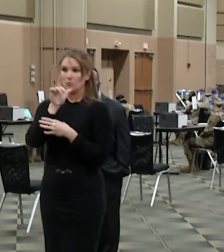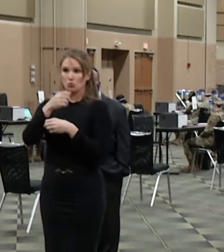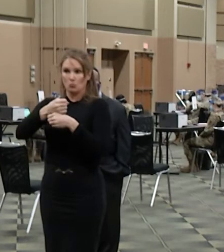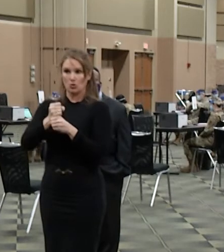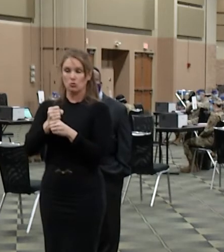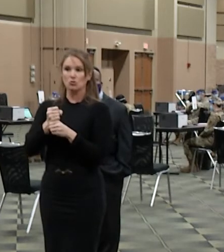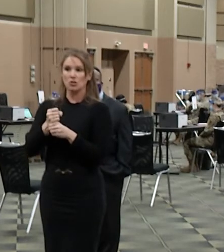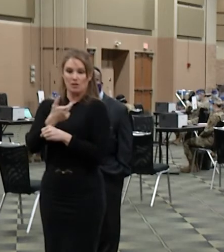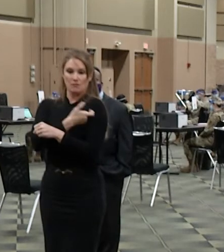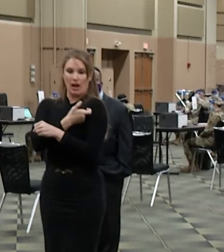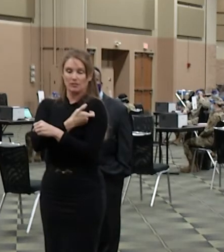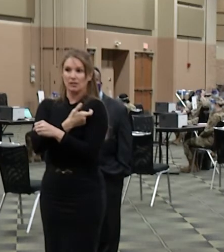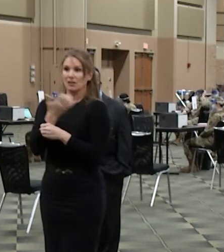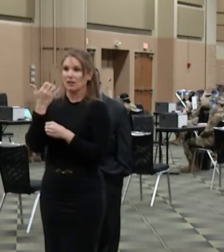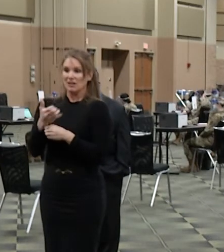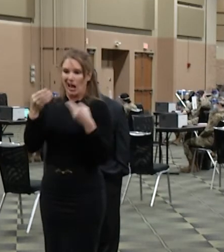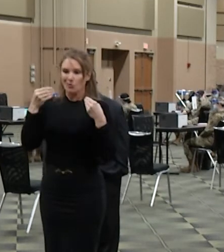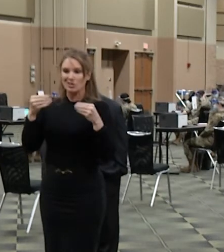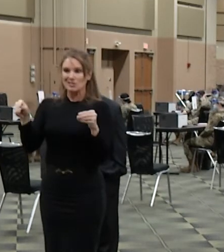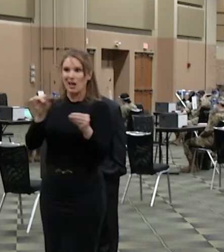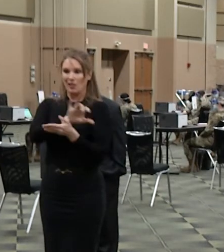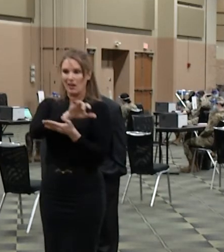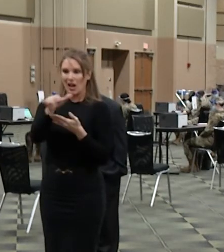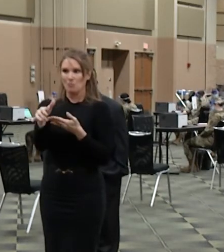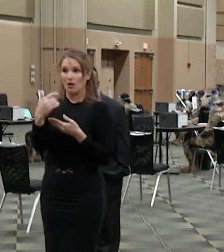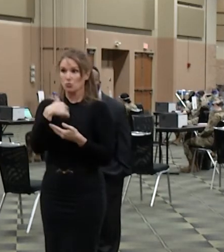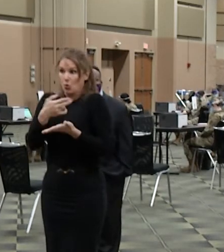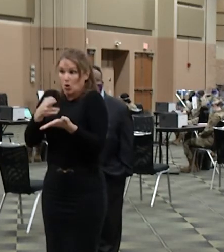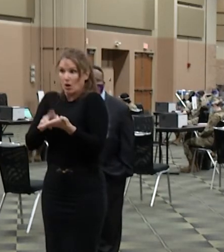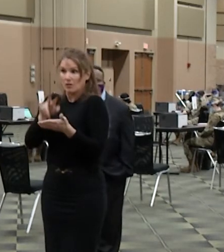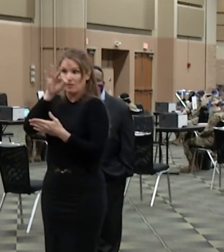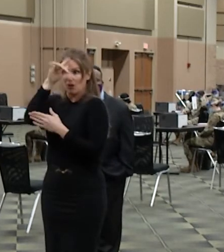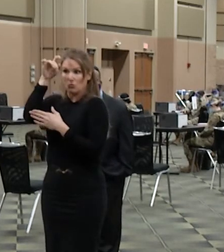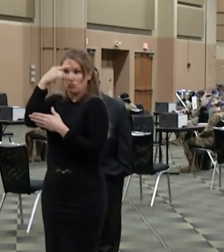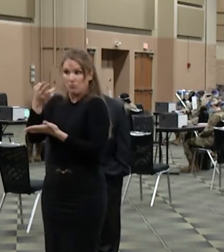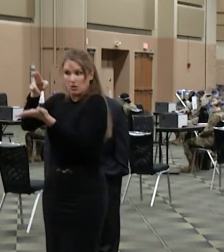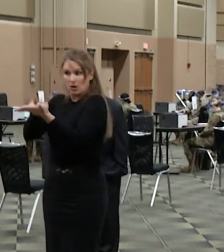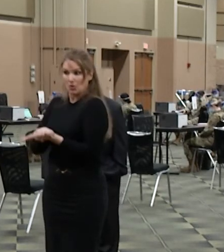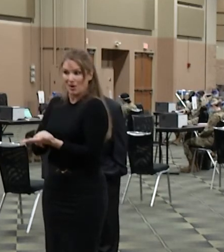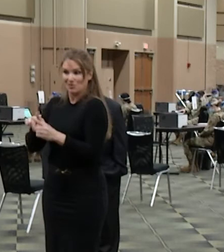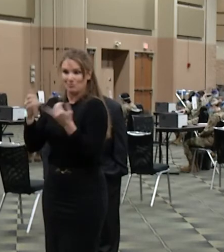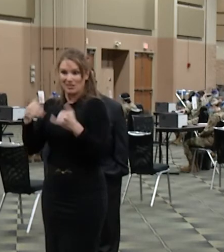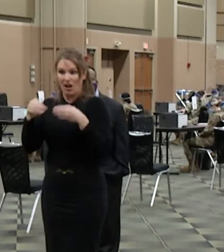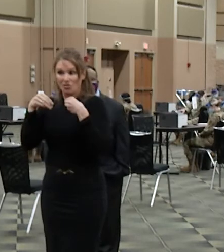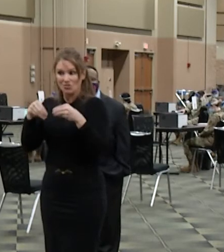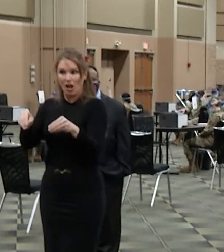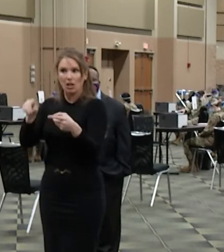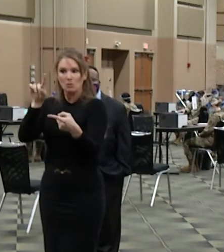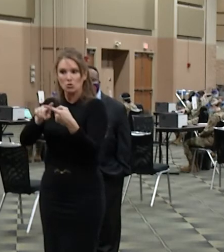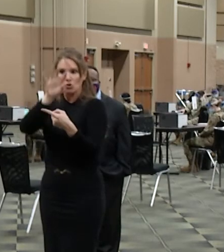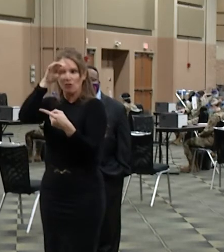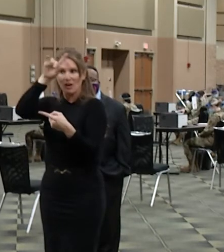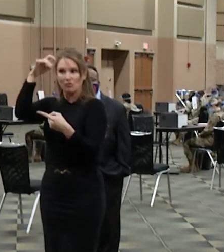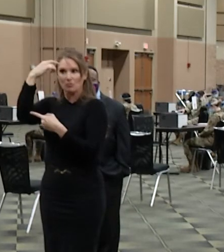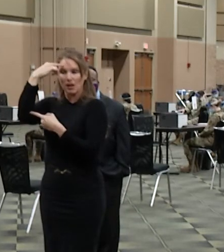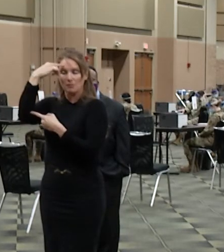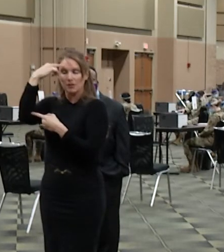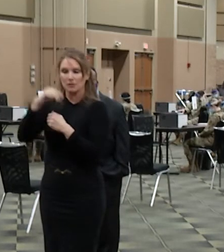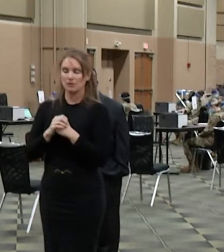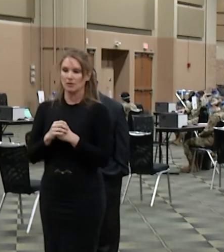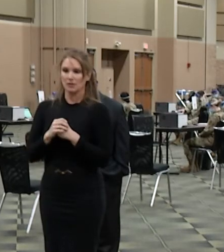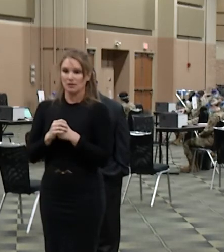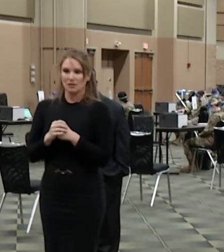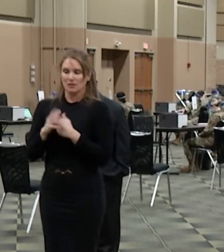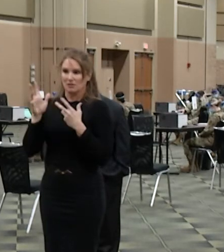producing vaccine are selling the amounts that were contracted by the federal government to the federal government, which is distributing to us.